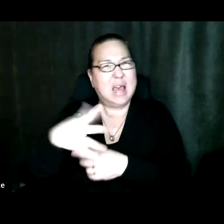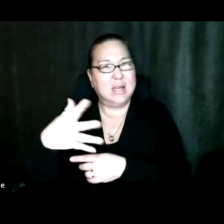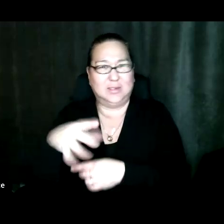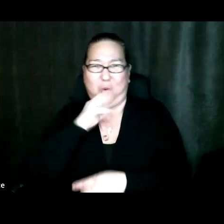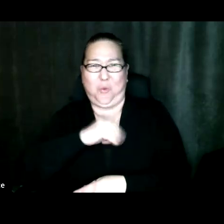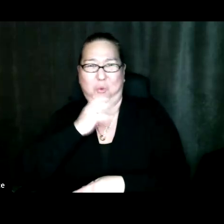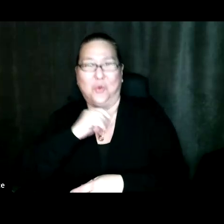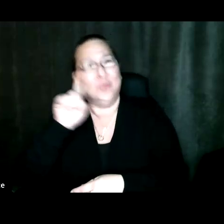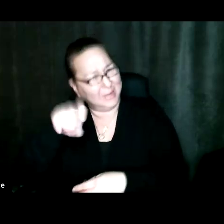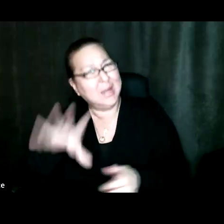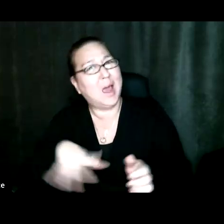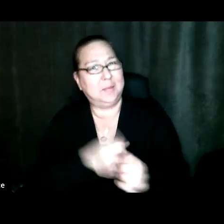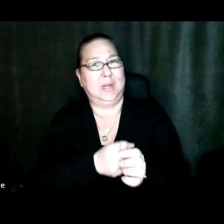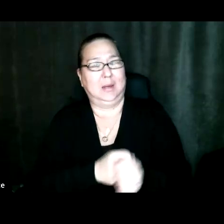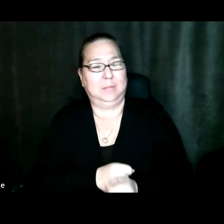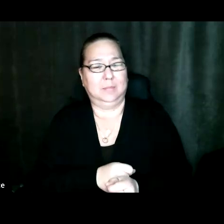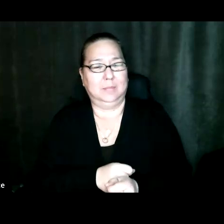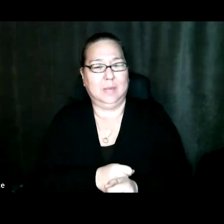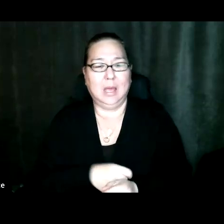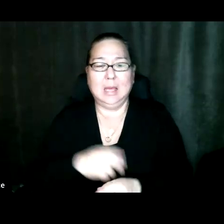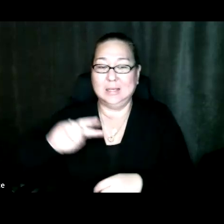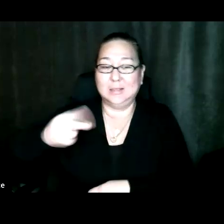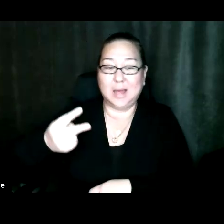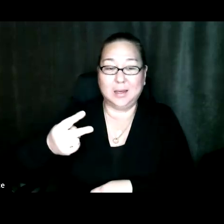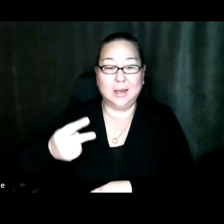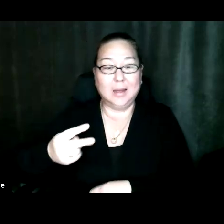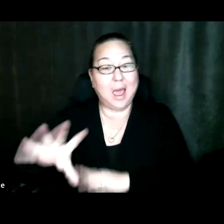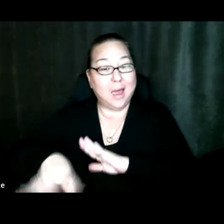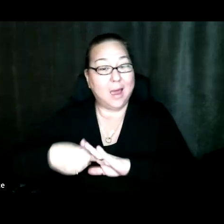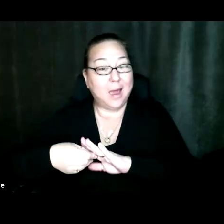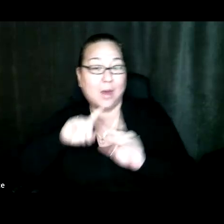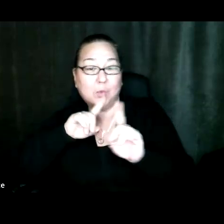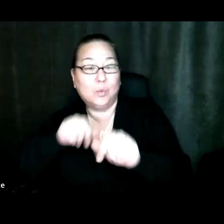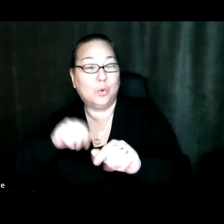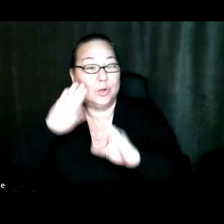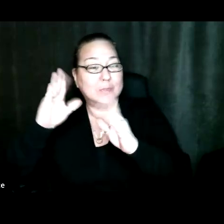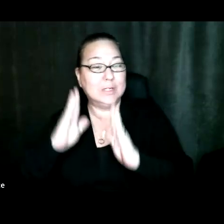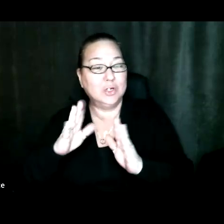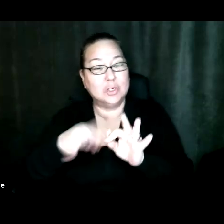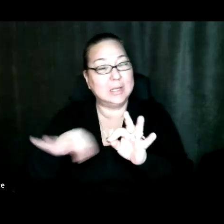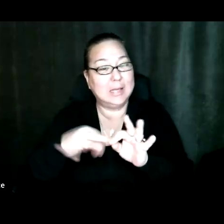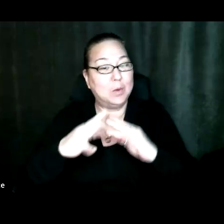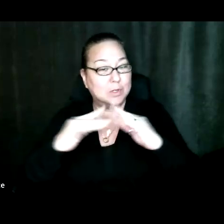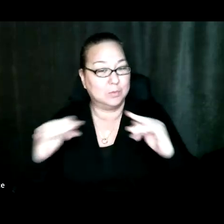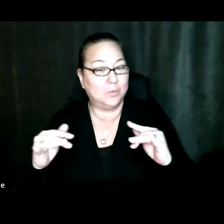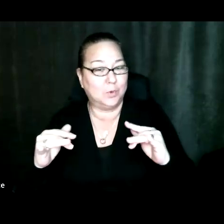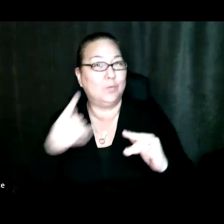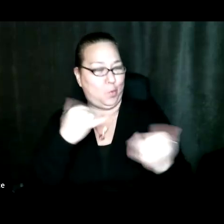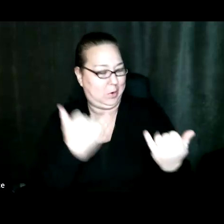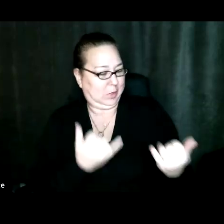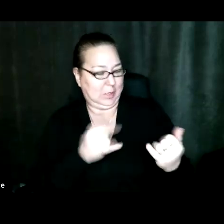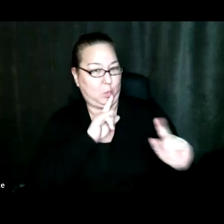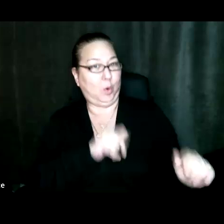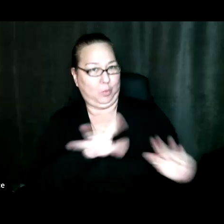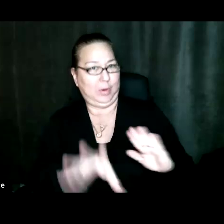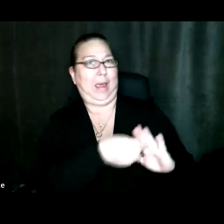add reports on teacher language diversity to the existing reports on race and ethnicity. 3,